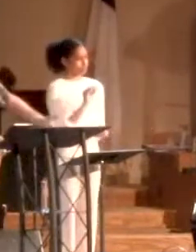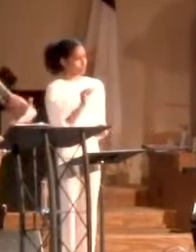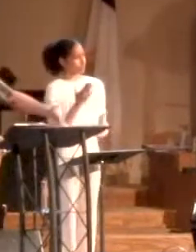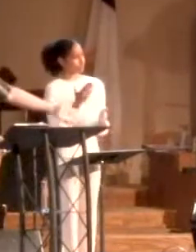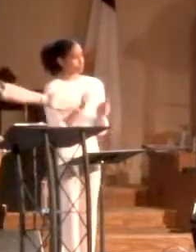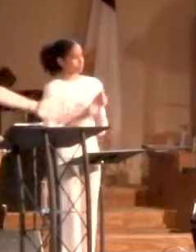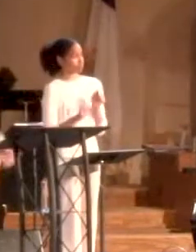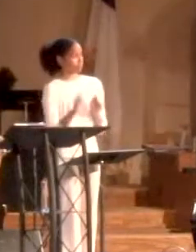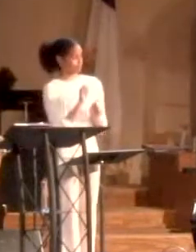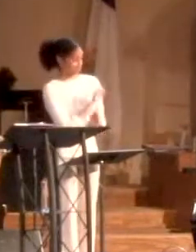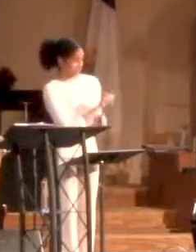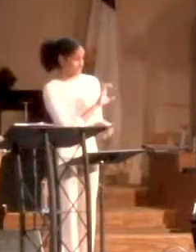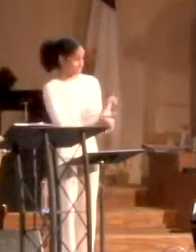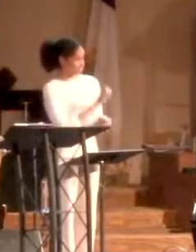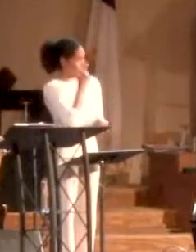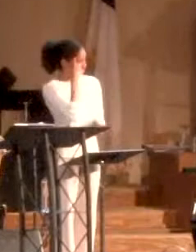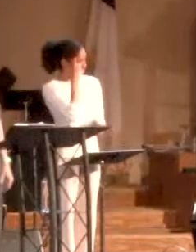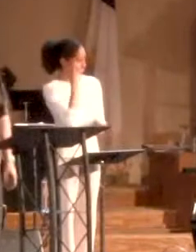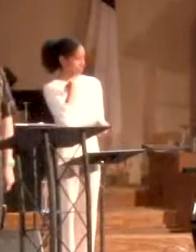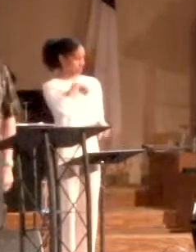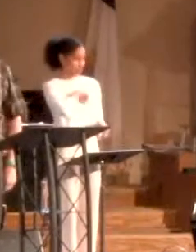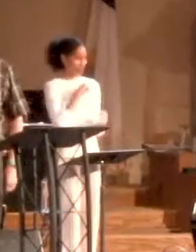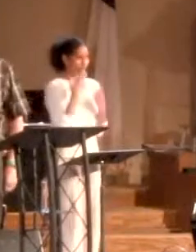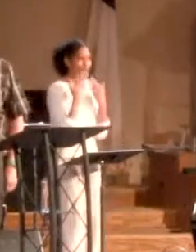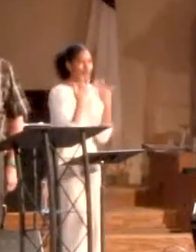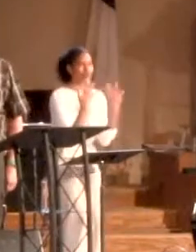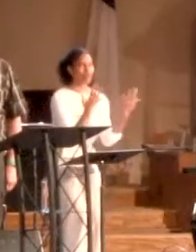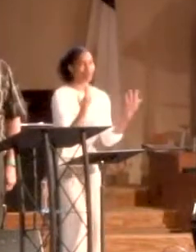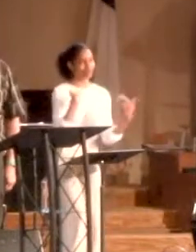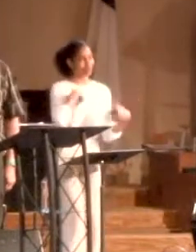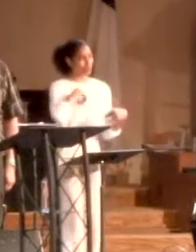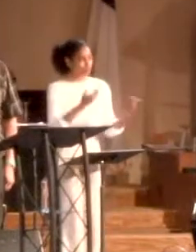wondered why they could never keep new members.